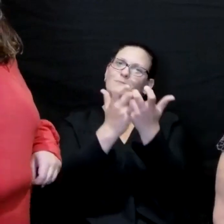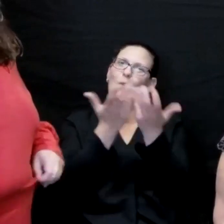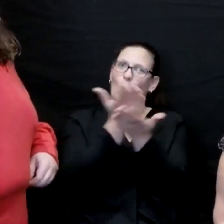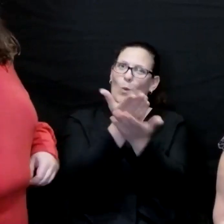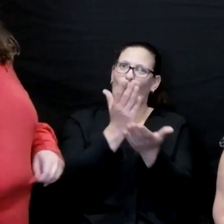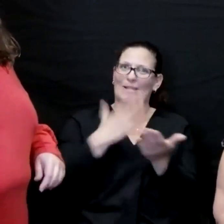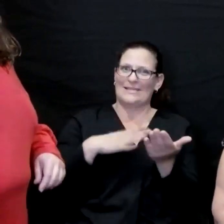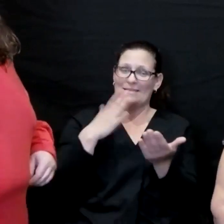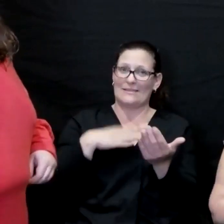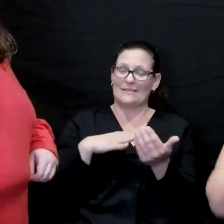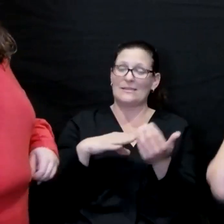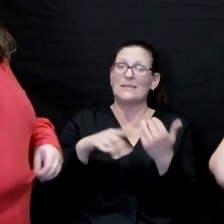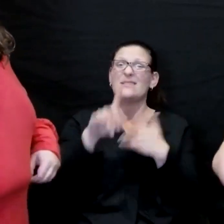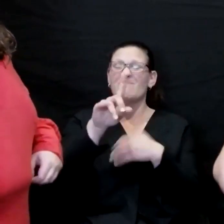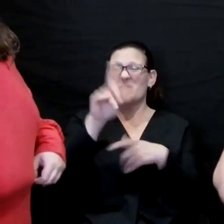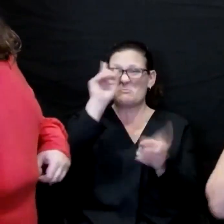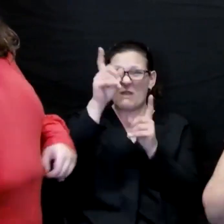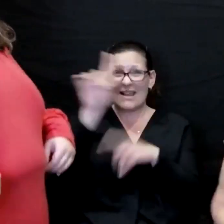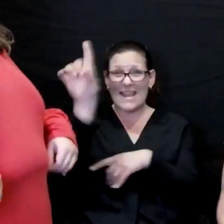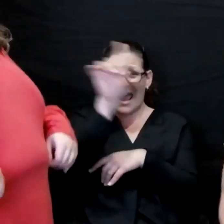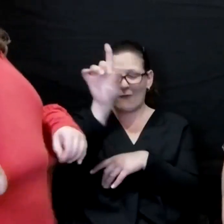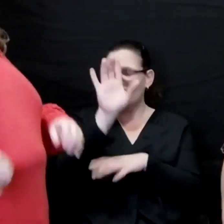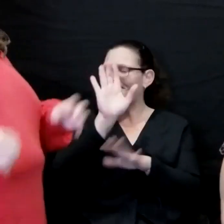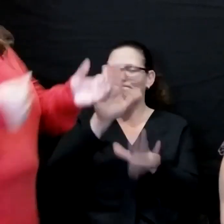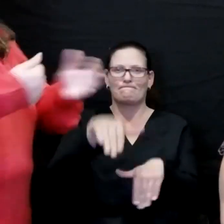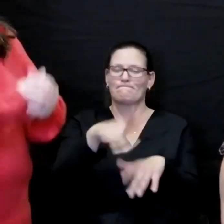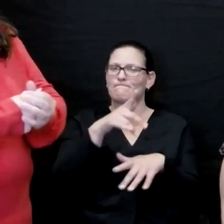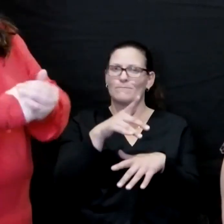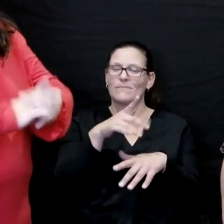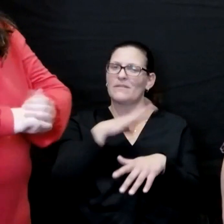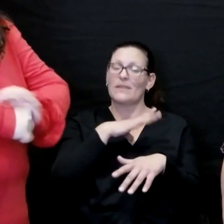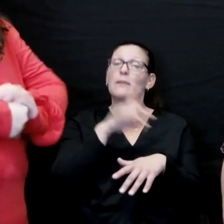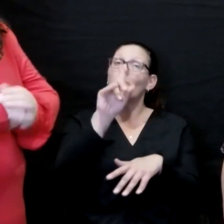you want some reassurance, get in touch with your LAC and they can tell you what's going on.